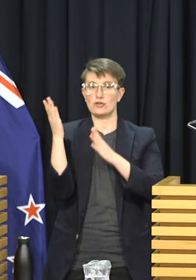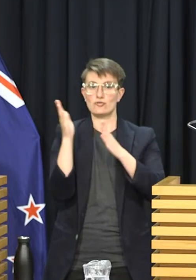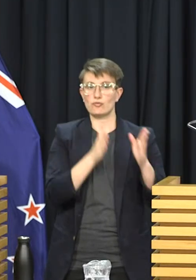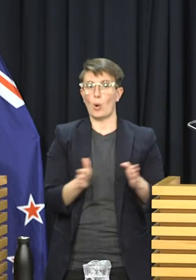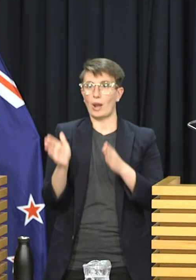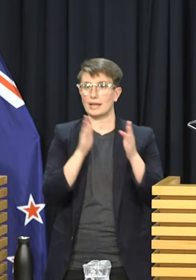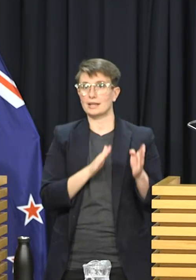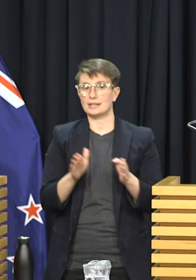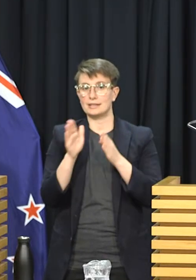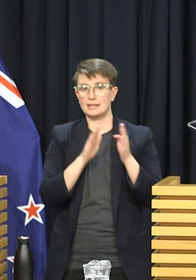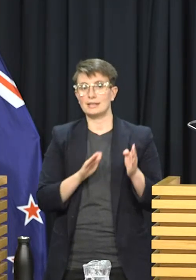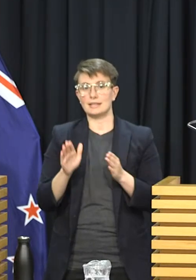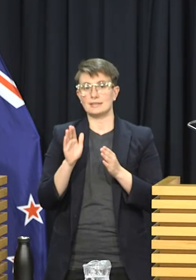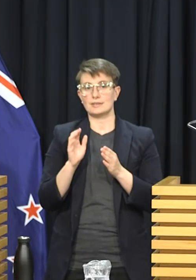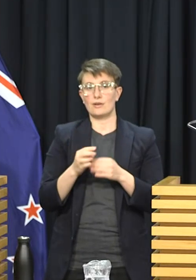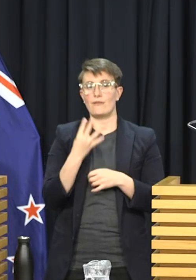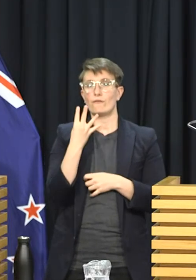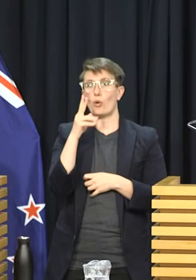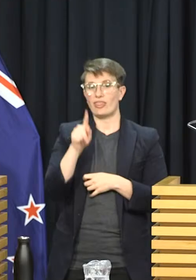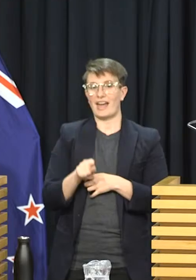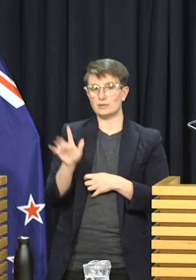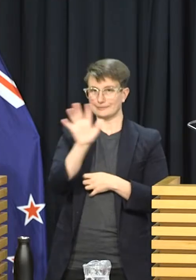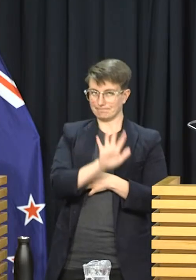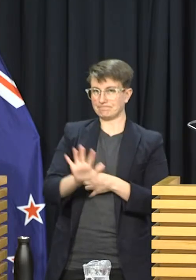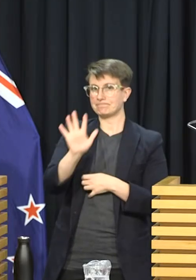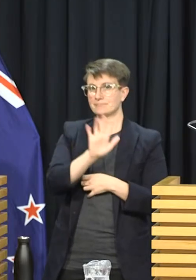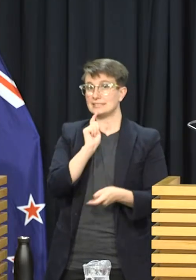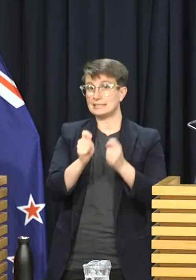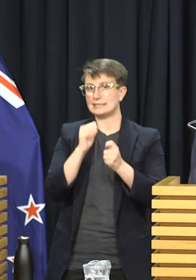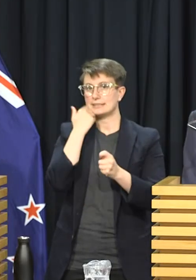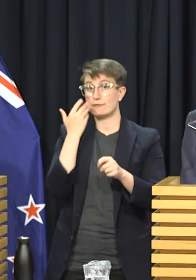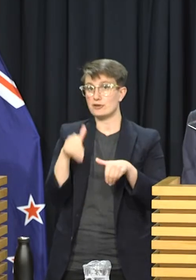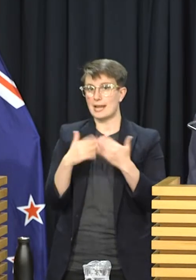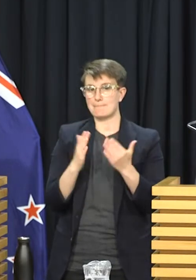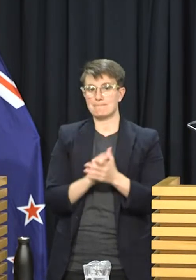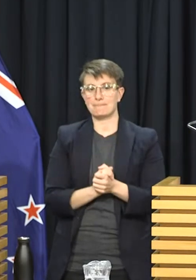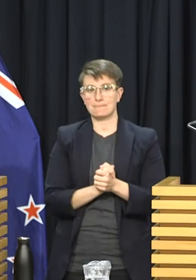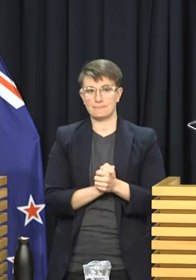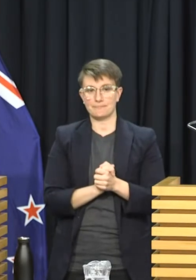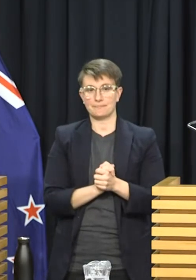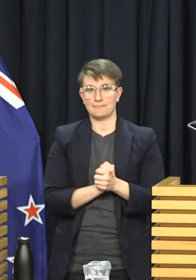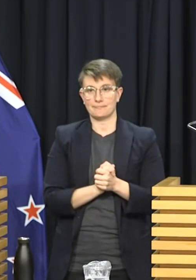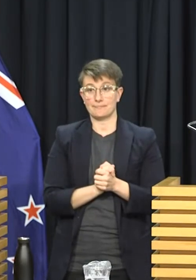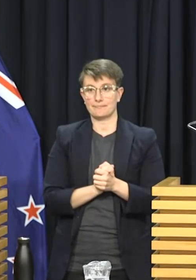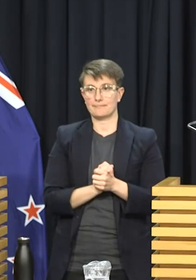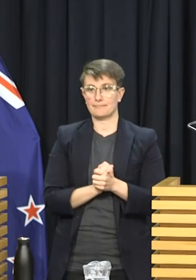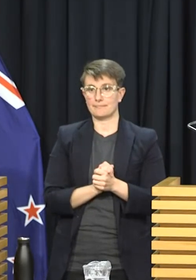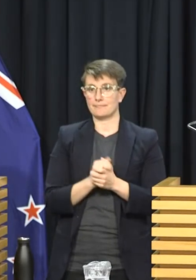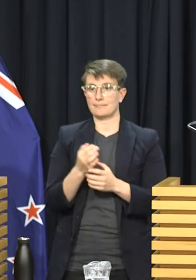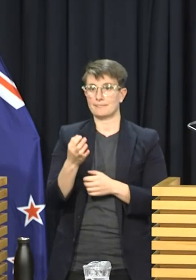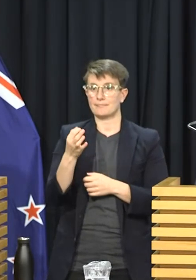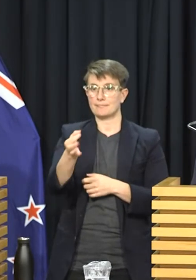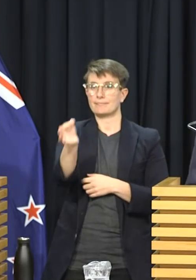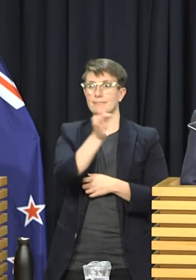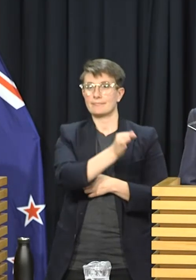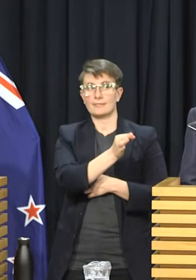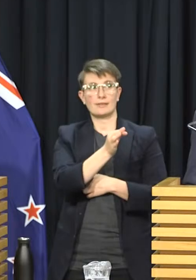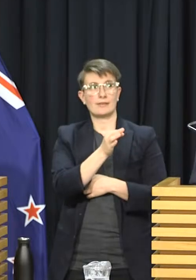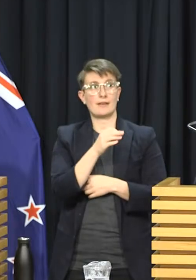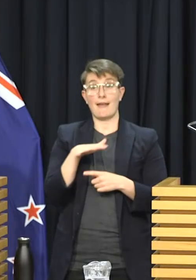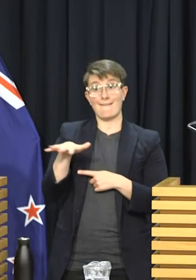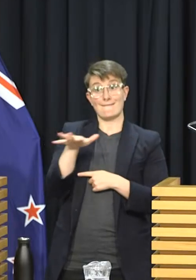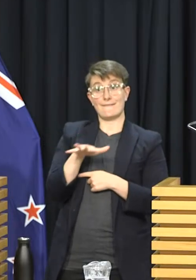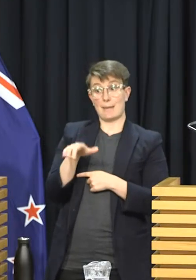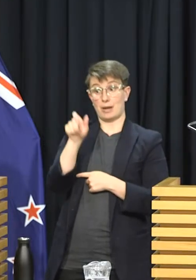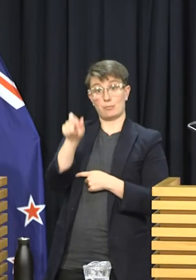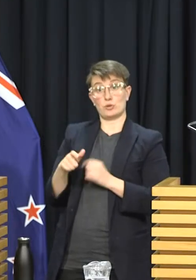4,438 tests. I think I'll leave it at that, Minister. Back to you. Thank you. We'll open up for questions. Has the family been vaccinated? No,